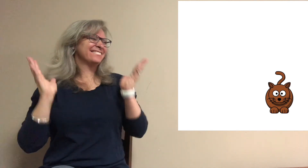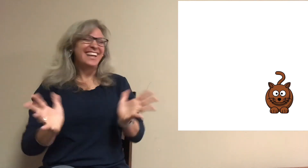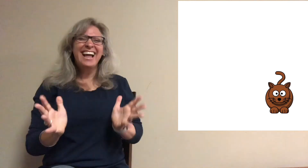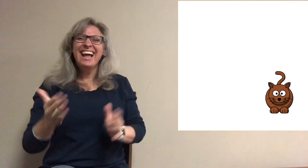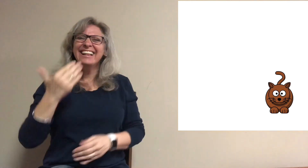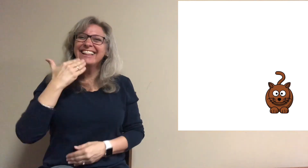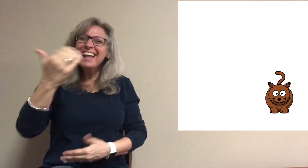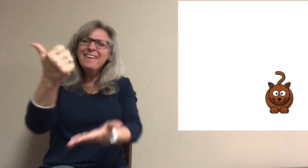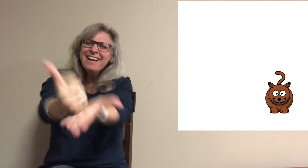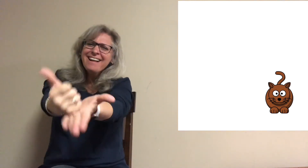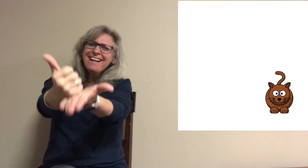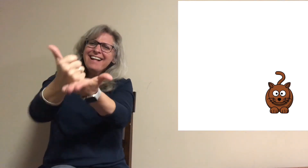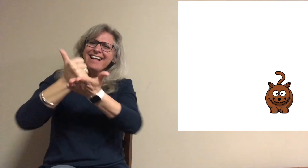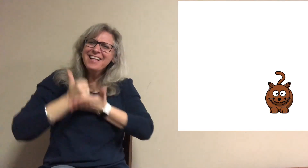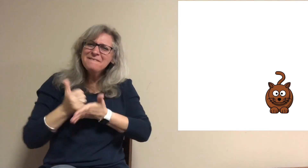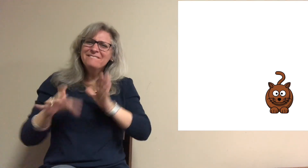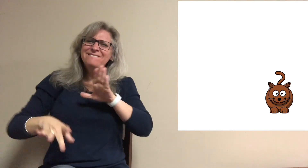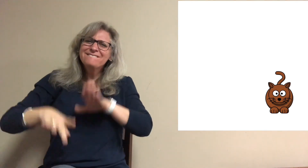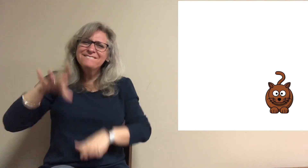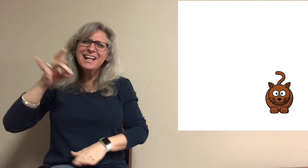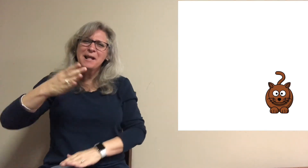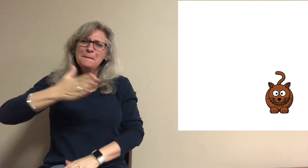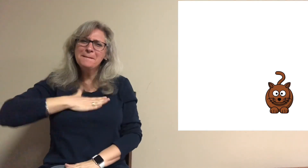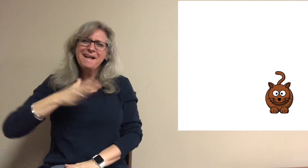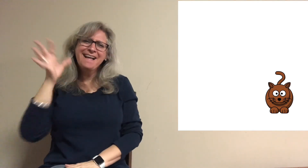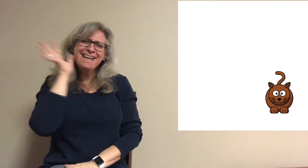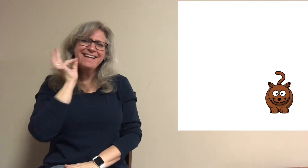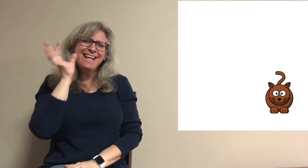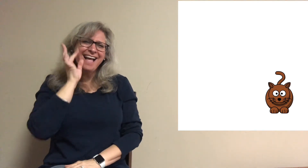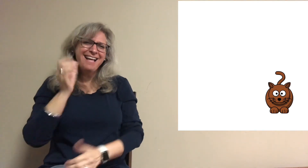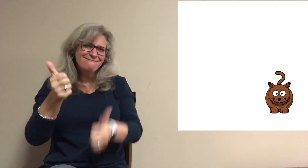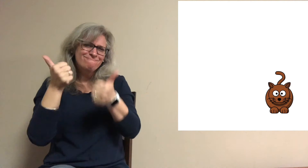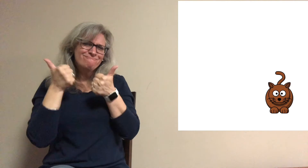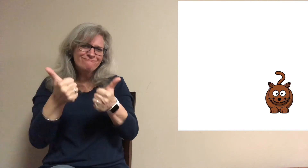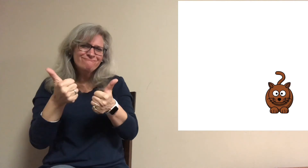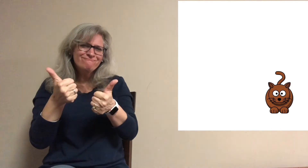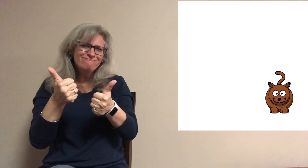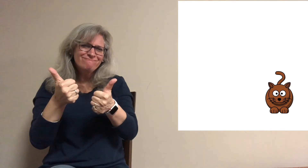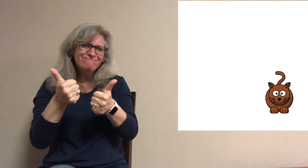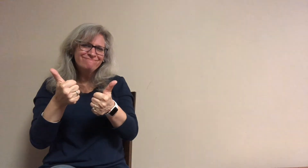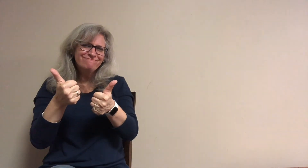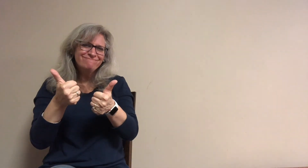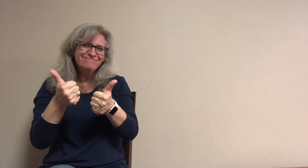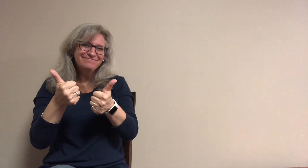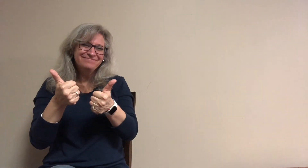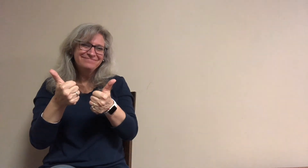Yes, he is. Oh my goodness, thank you for helping me find my cat.